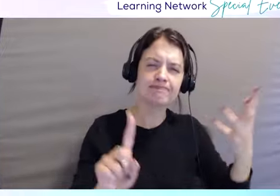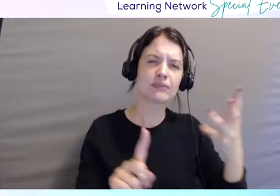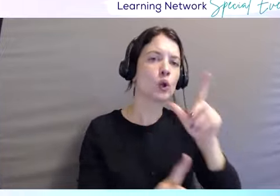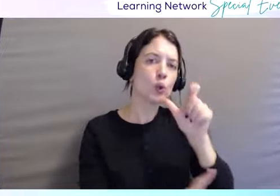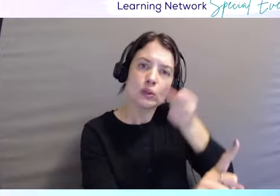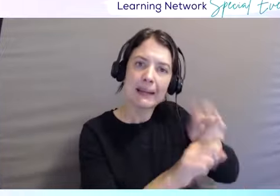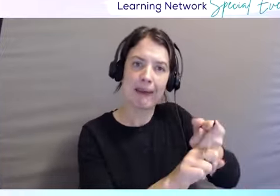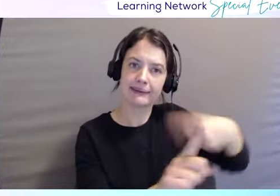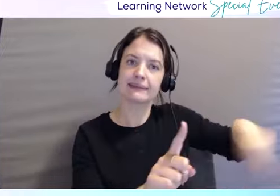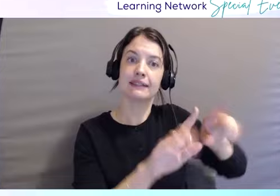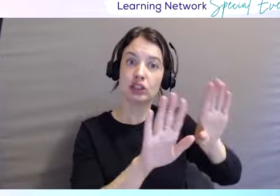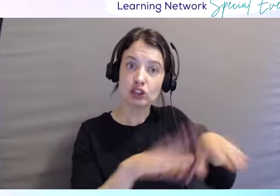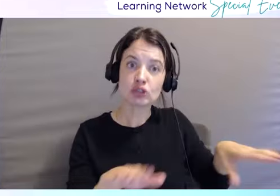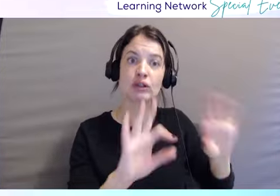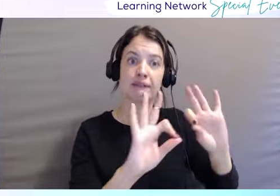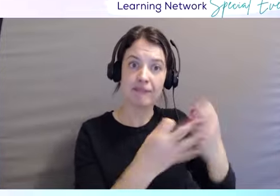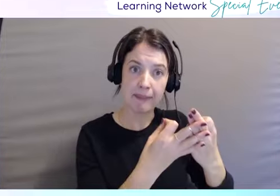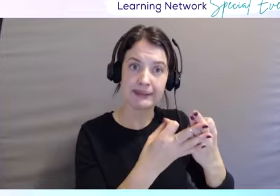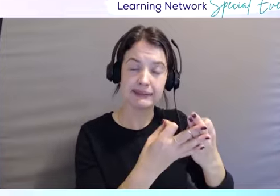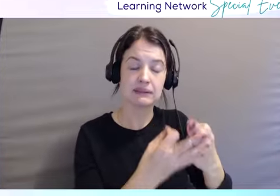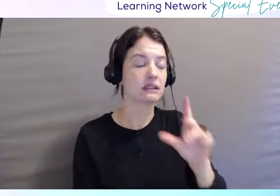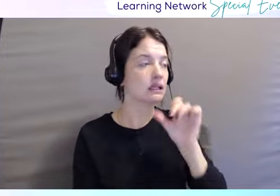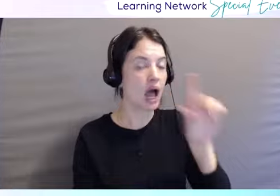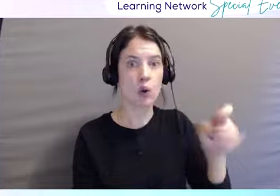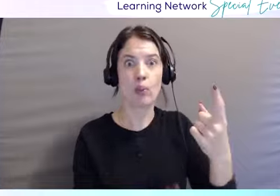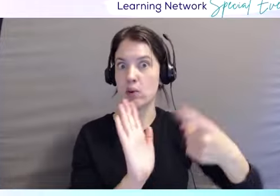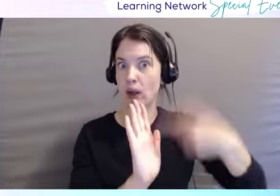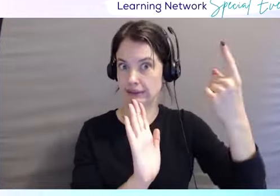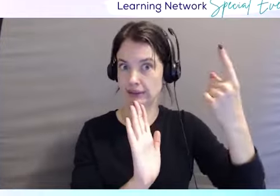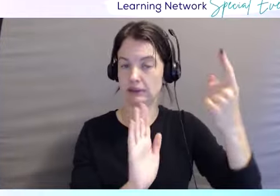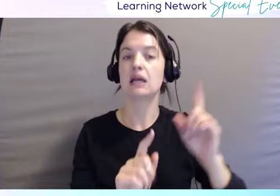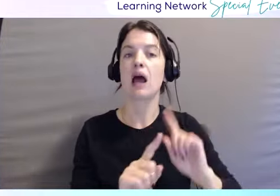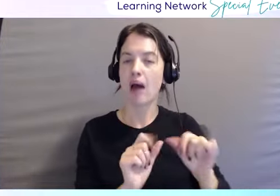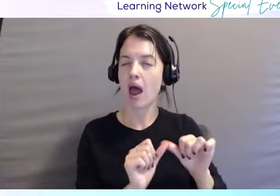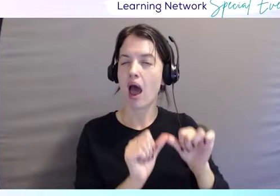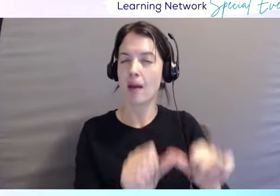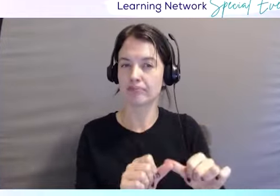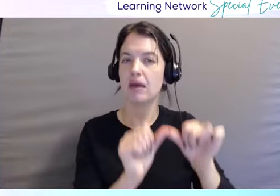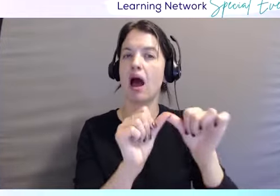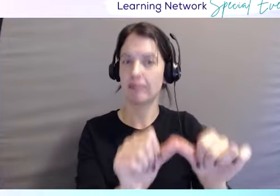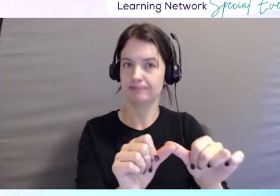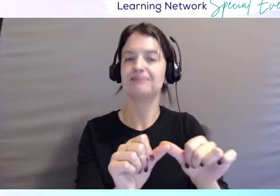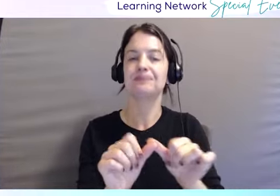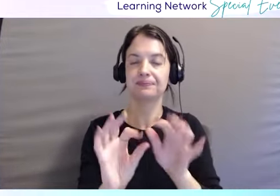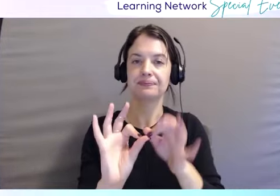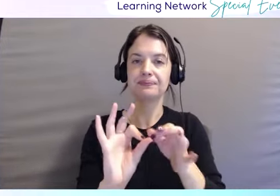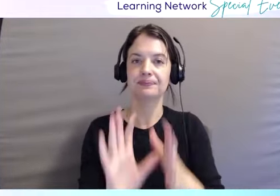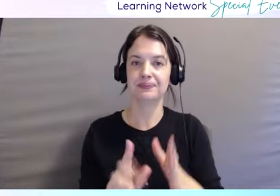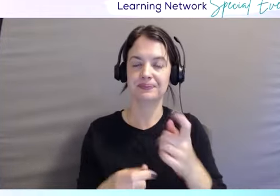and also not just once only, but in an ongoing way. So it's